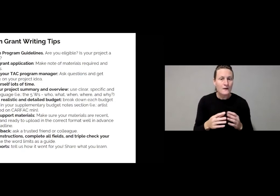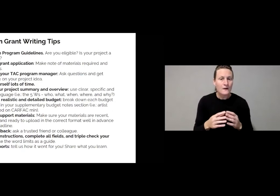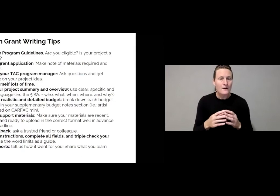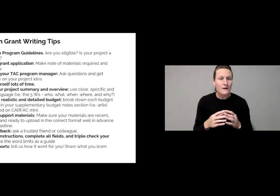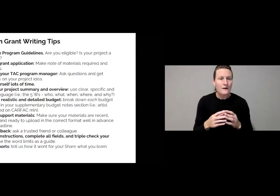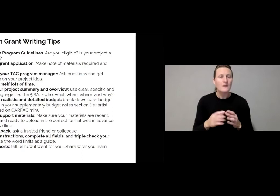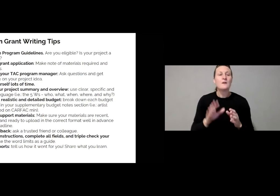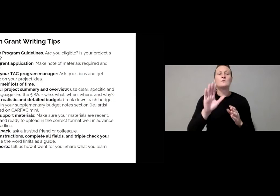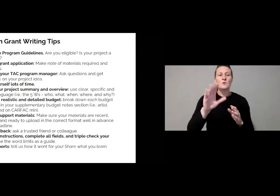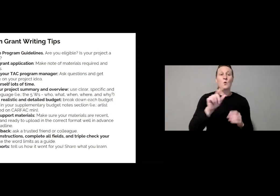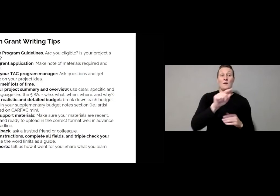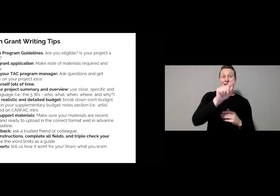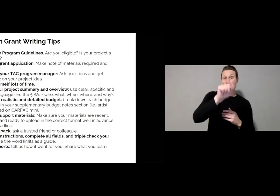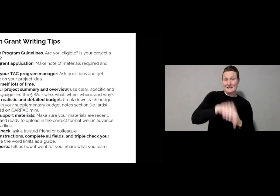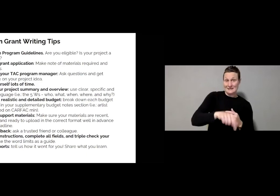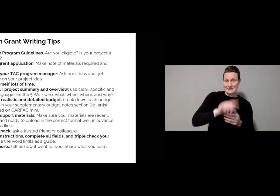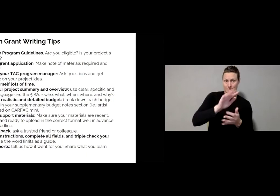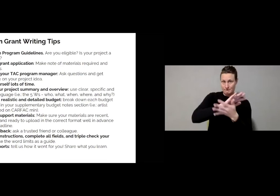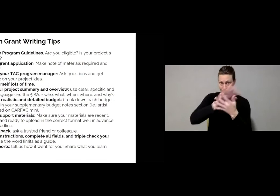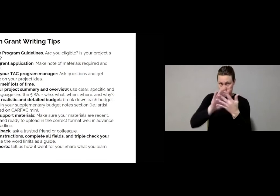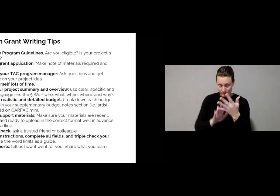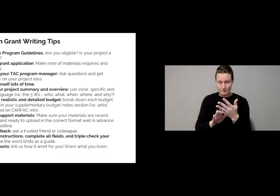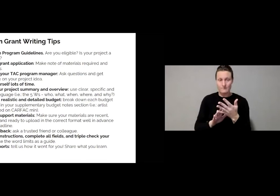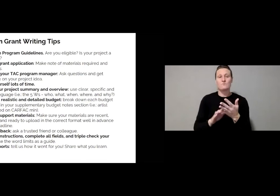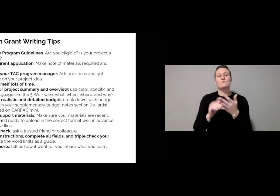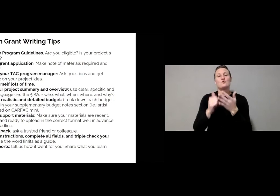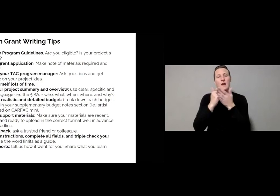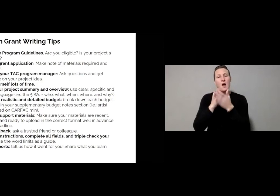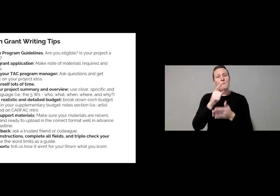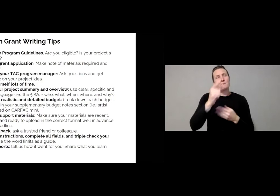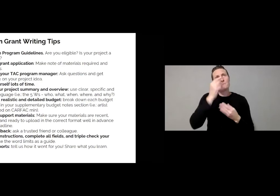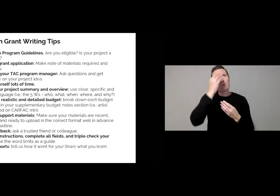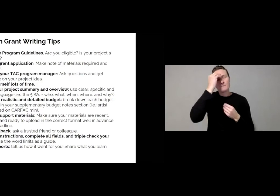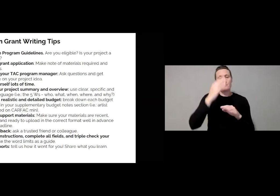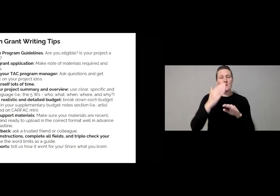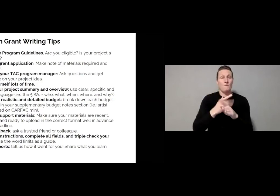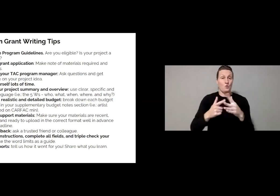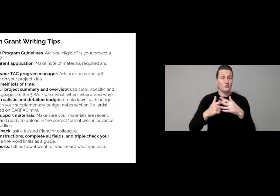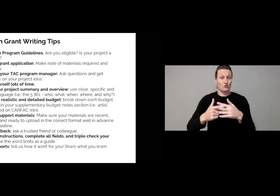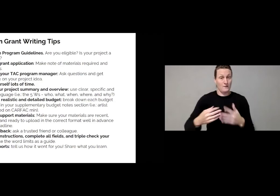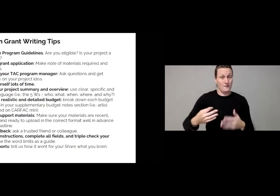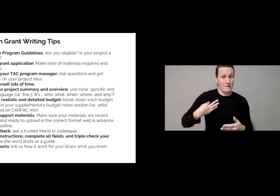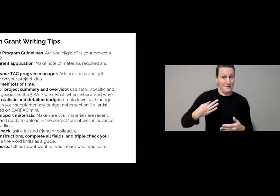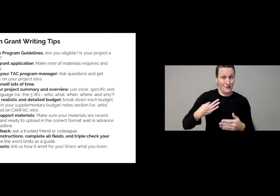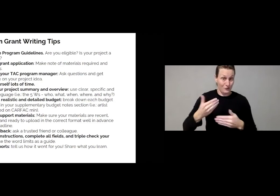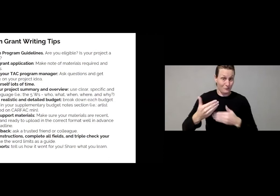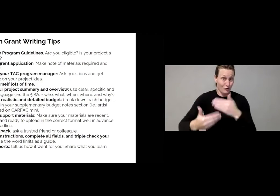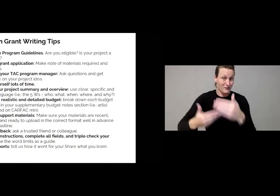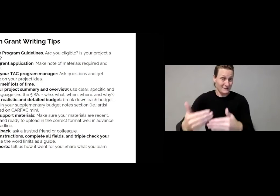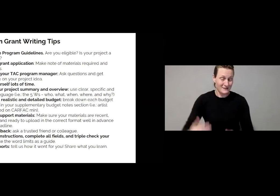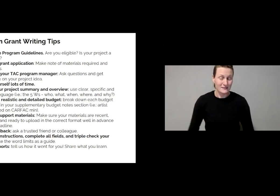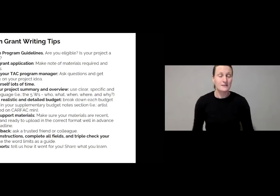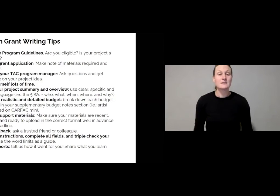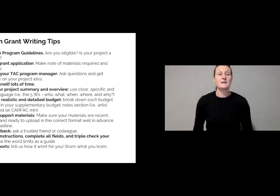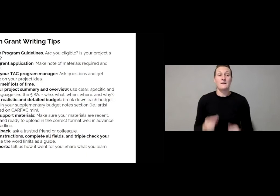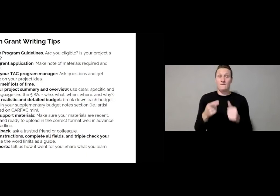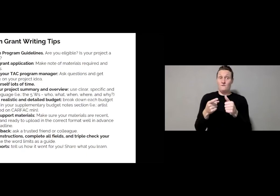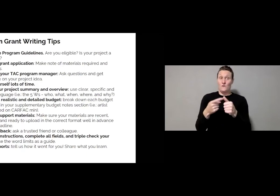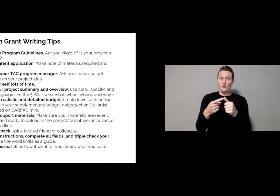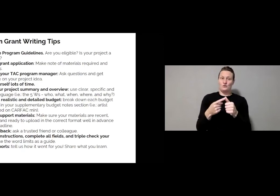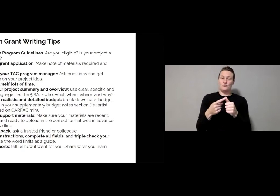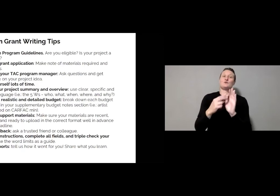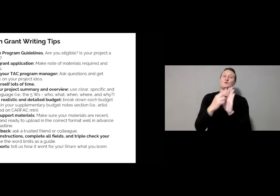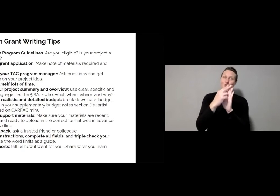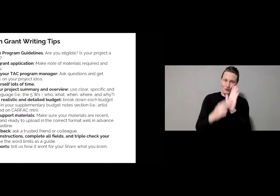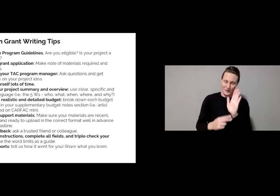reflect before you go into the process. The first one is really to read the program guidelines. Find out whether or not